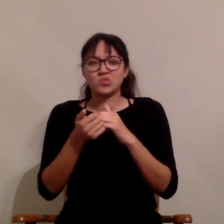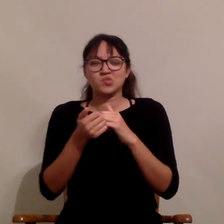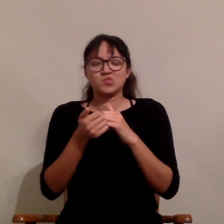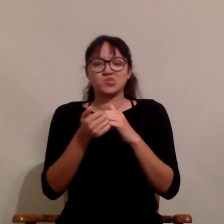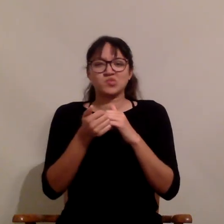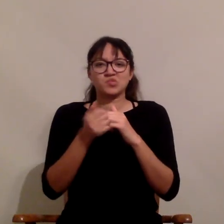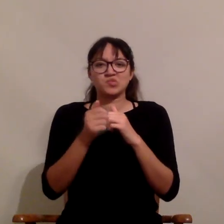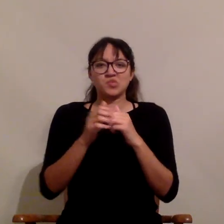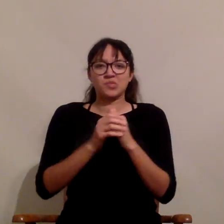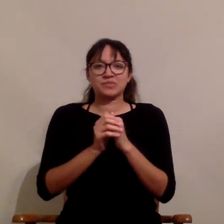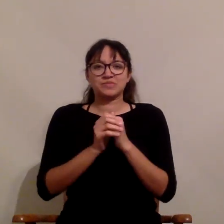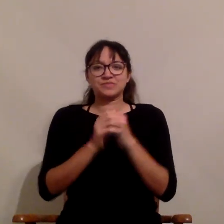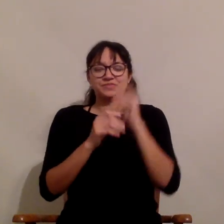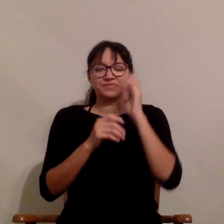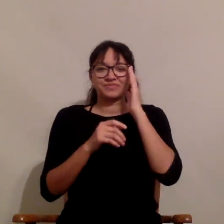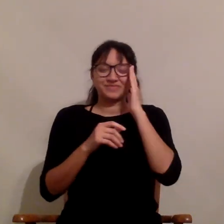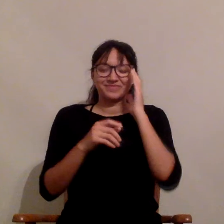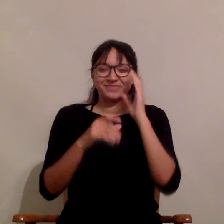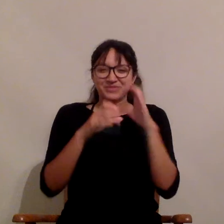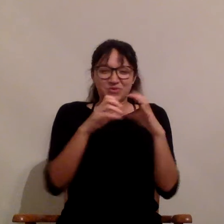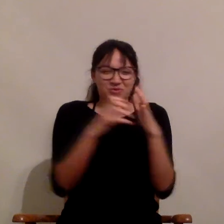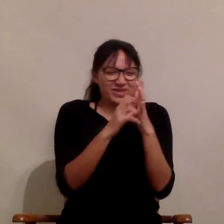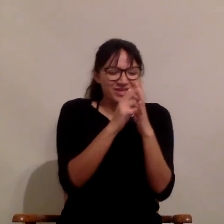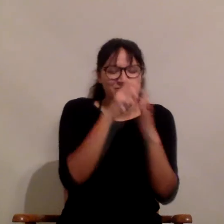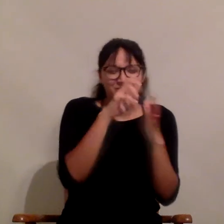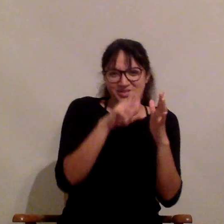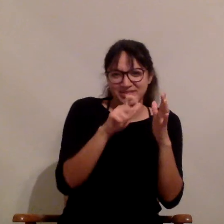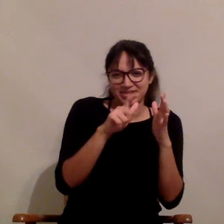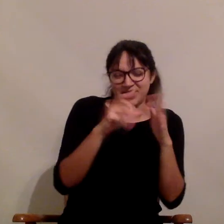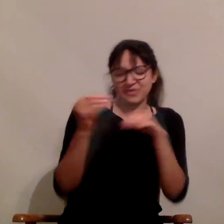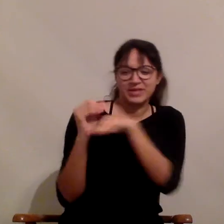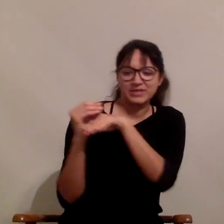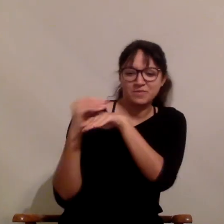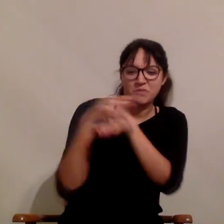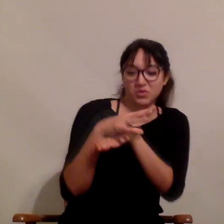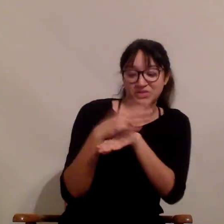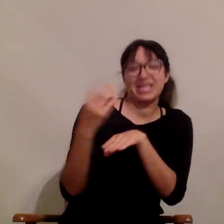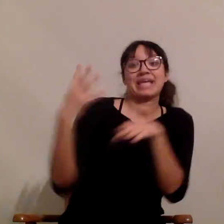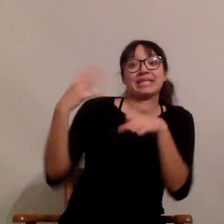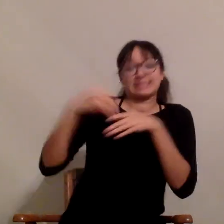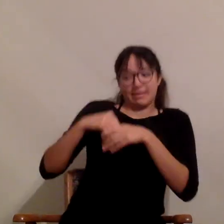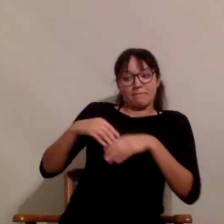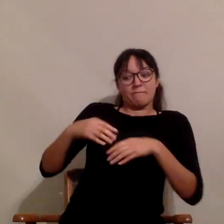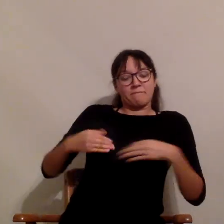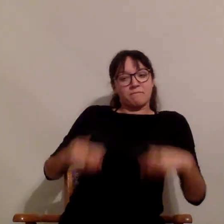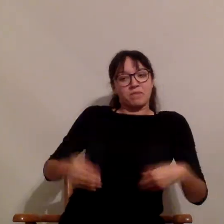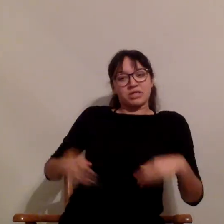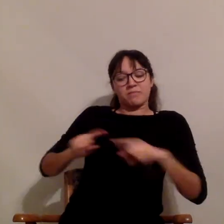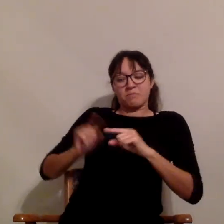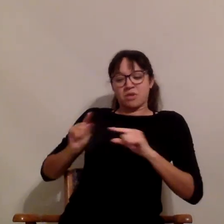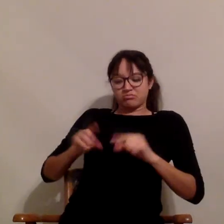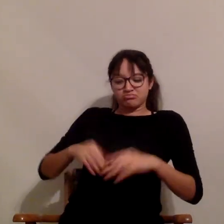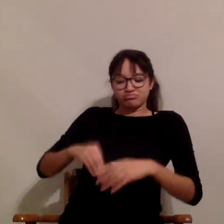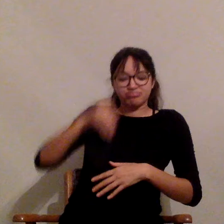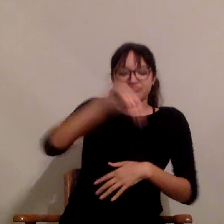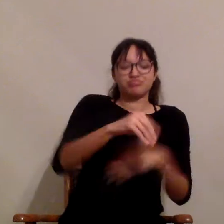cells are exposed to in our bodies. This was new and exciting for me because previous work had been done on 2D